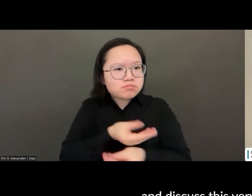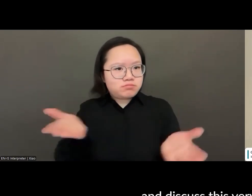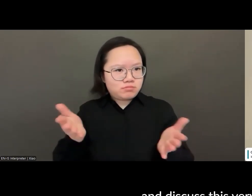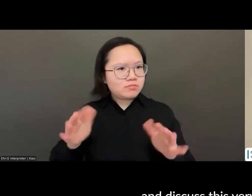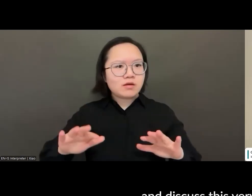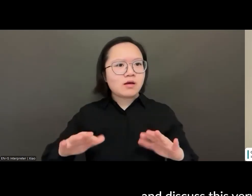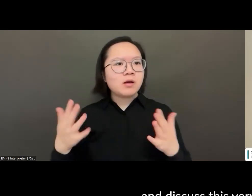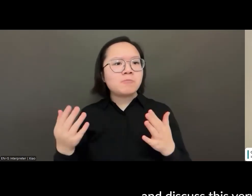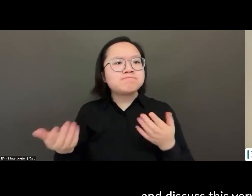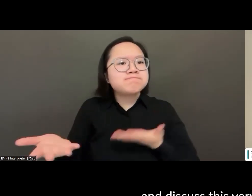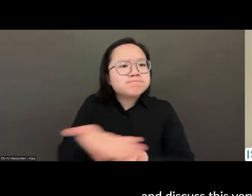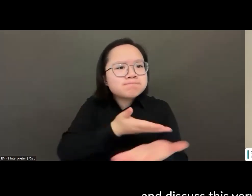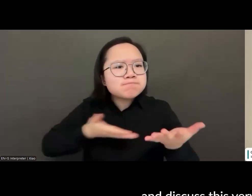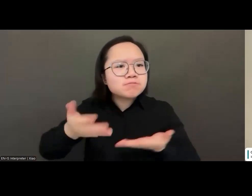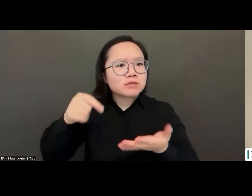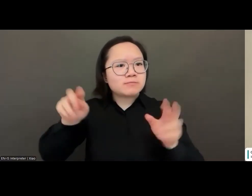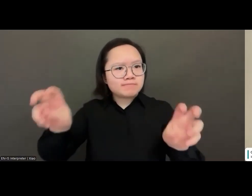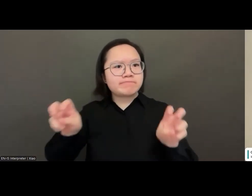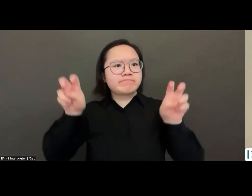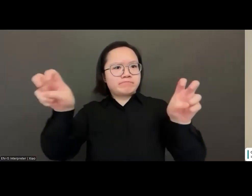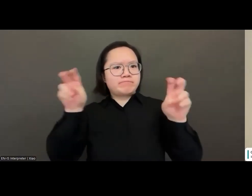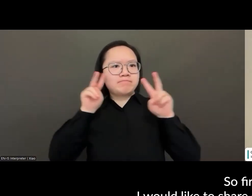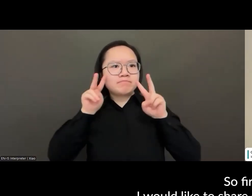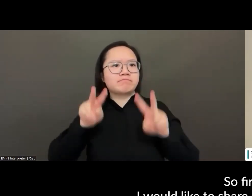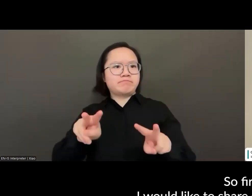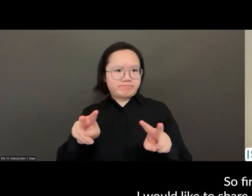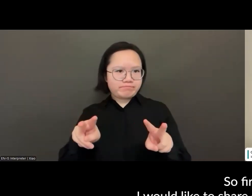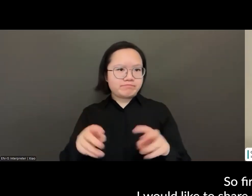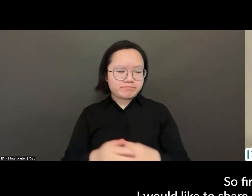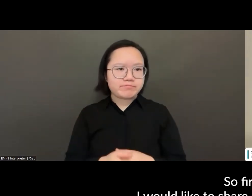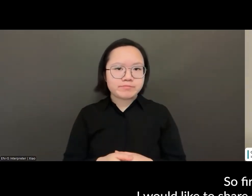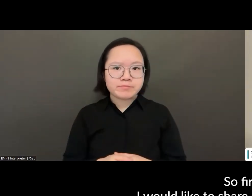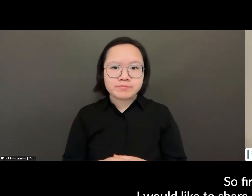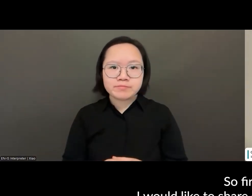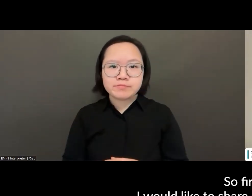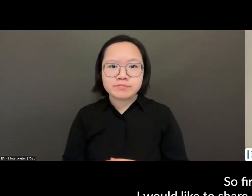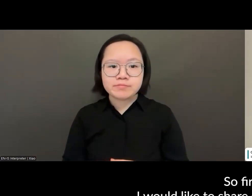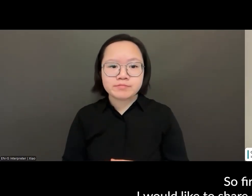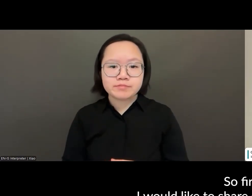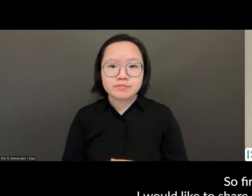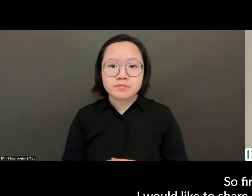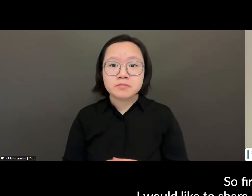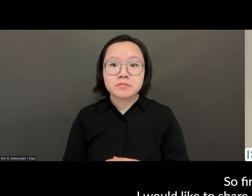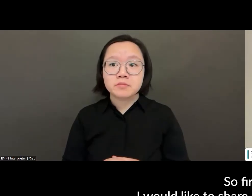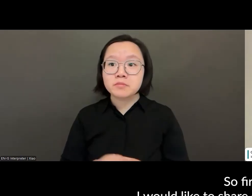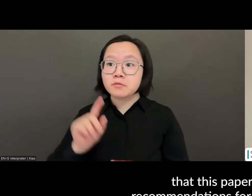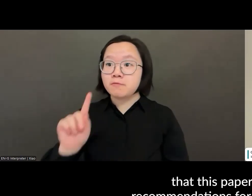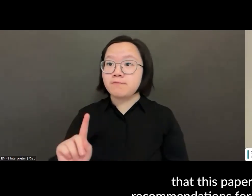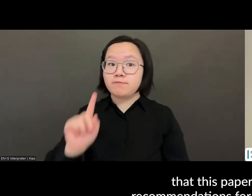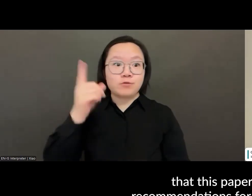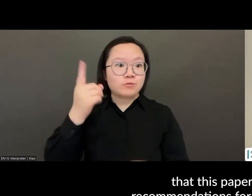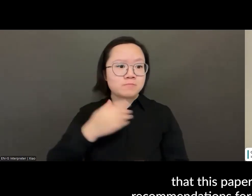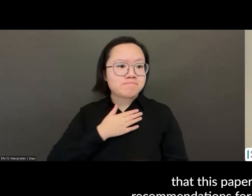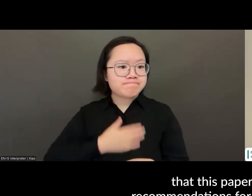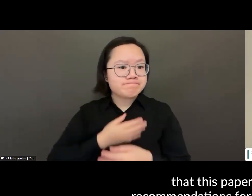and discuss this very important topic. So first, I would like to share 7 key